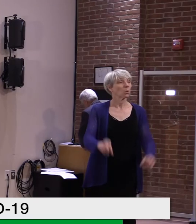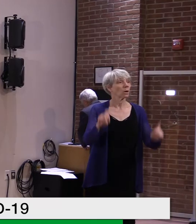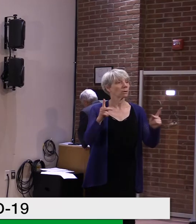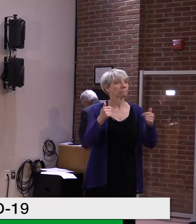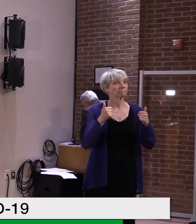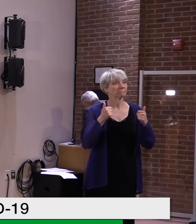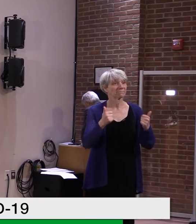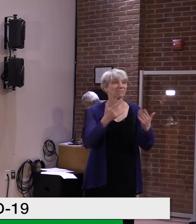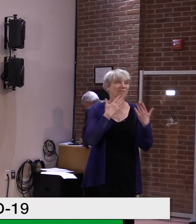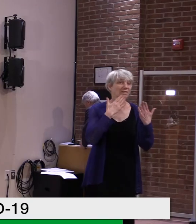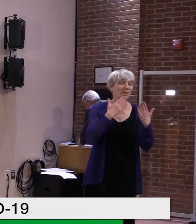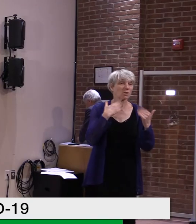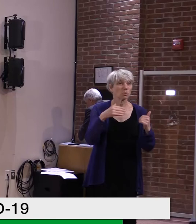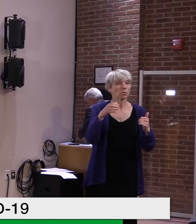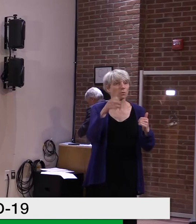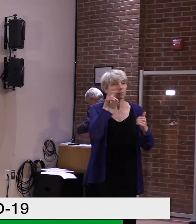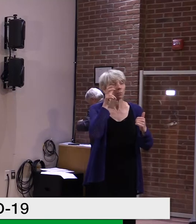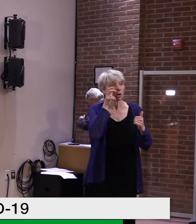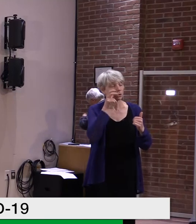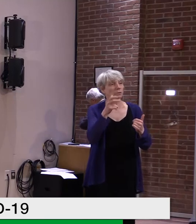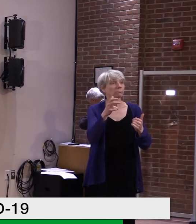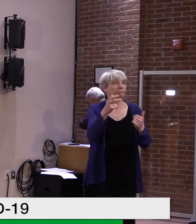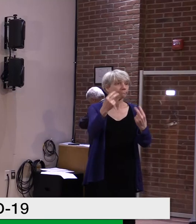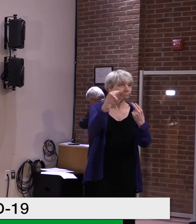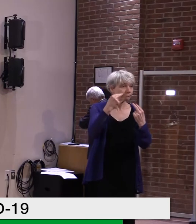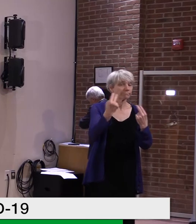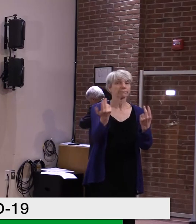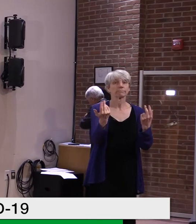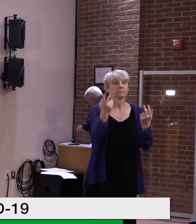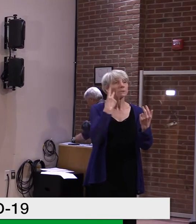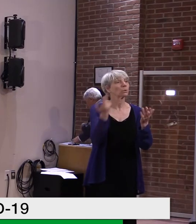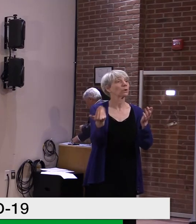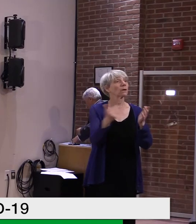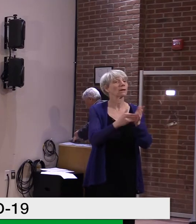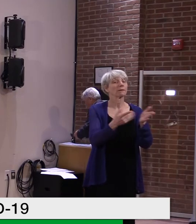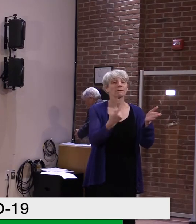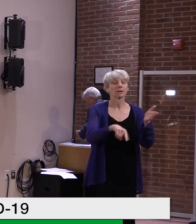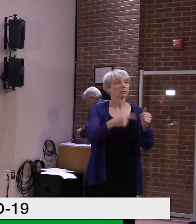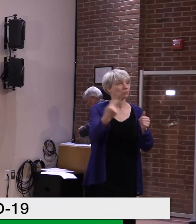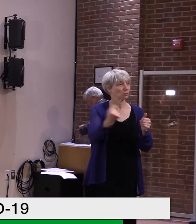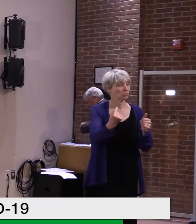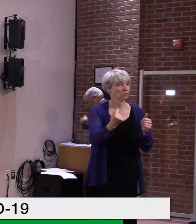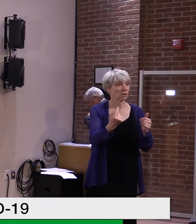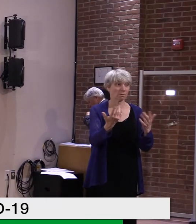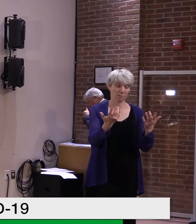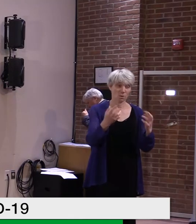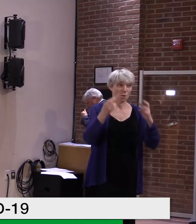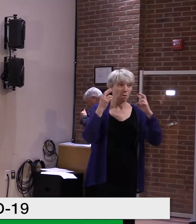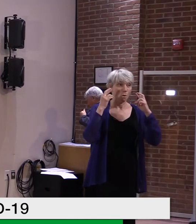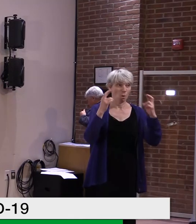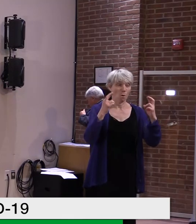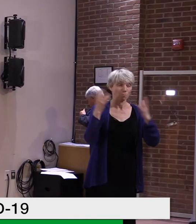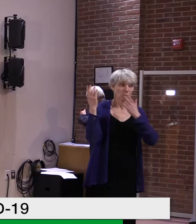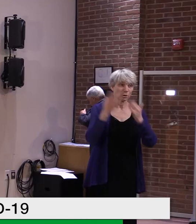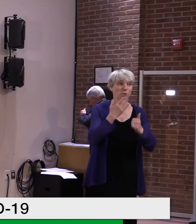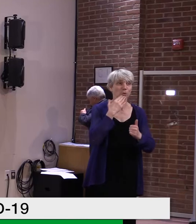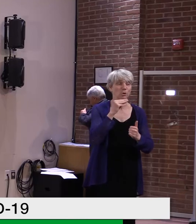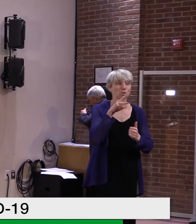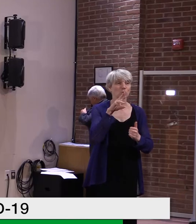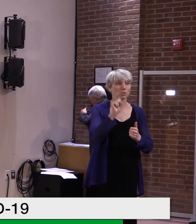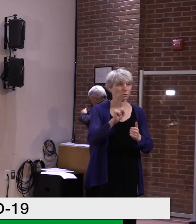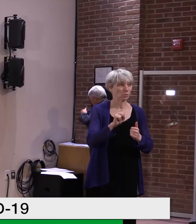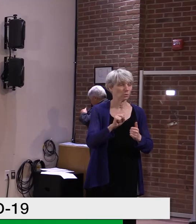Okay. Well, thank you all very much. We'll see you again next Tuesday. Hopefully we'll have some good news for you by